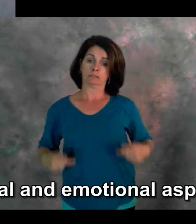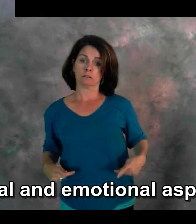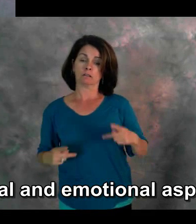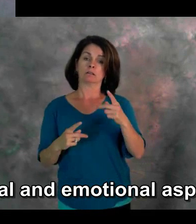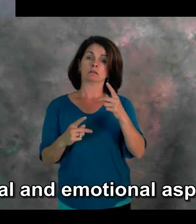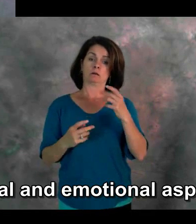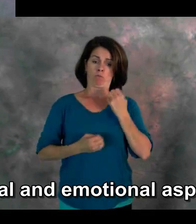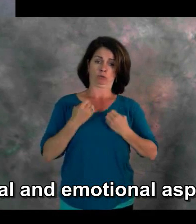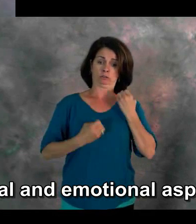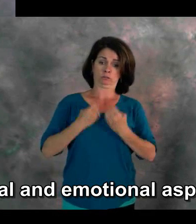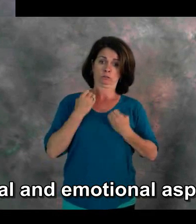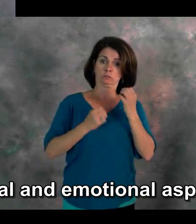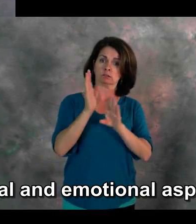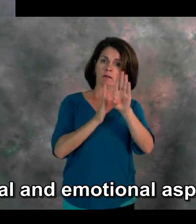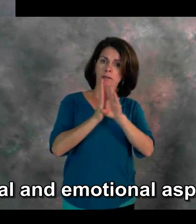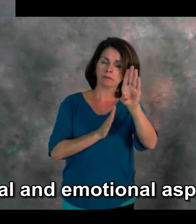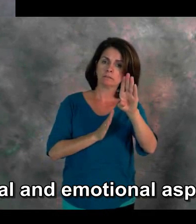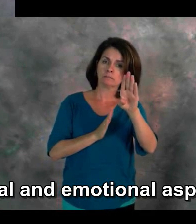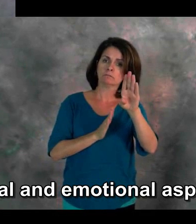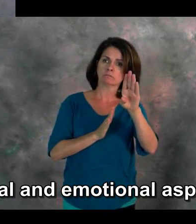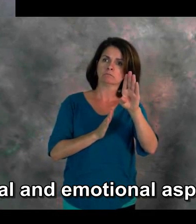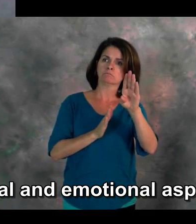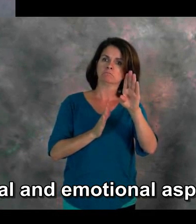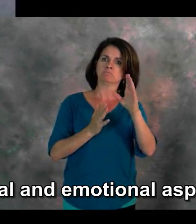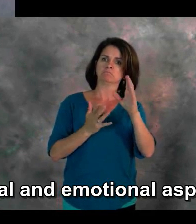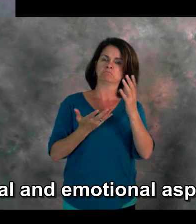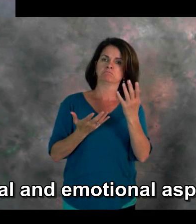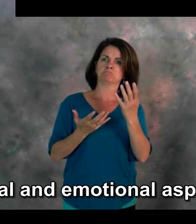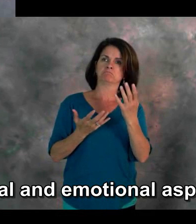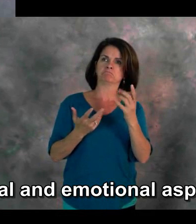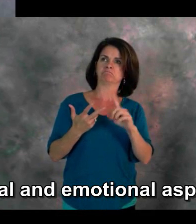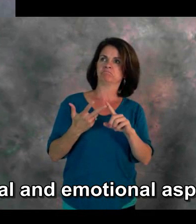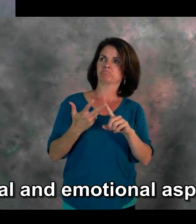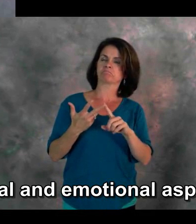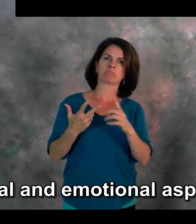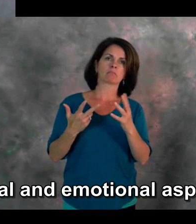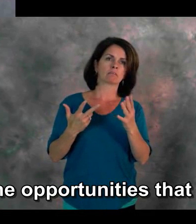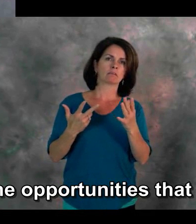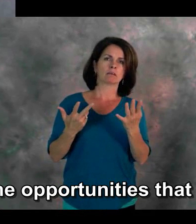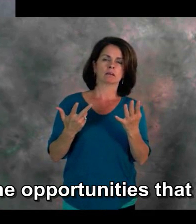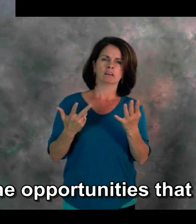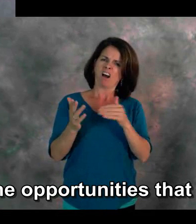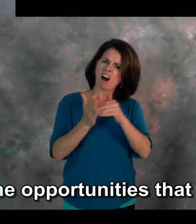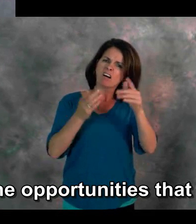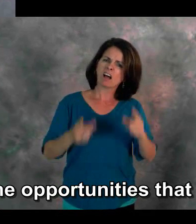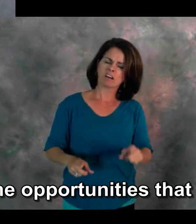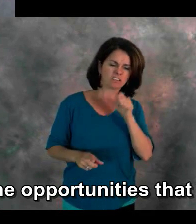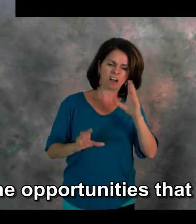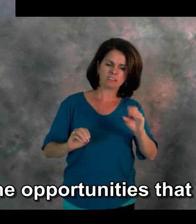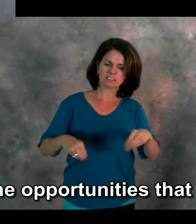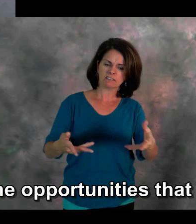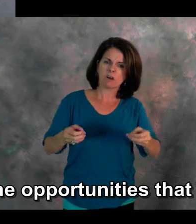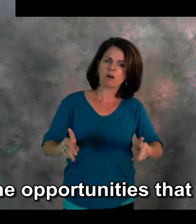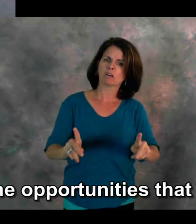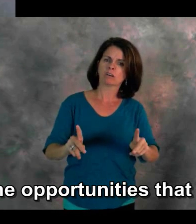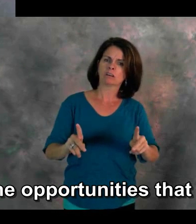development, physical and emotional aspects. They are